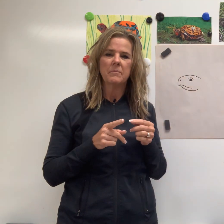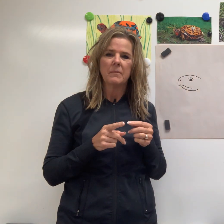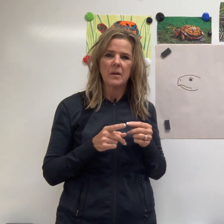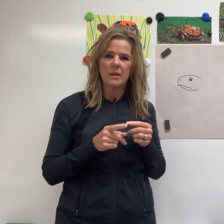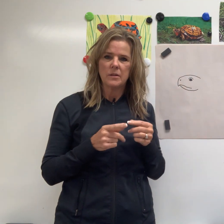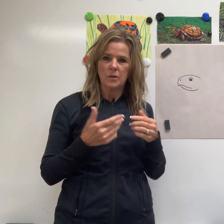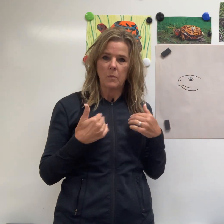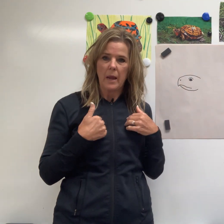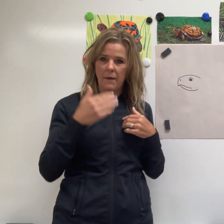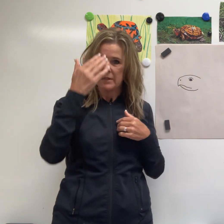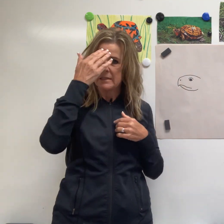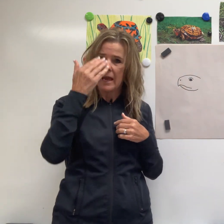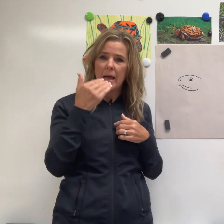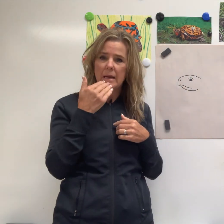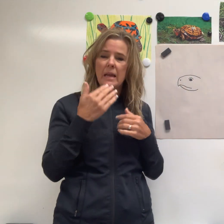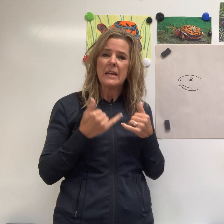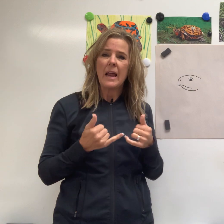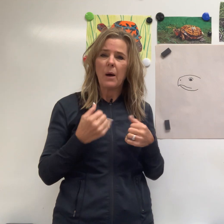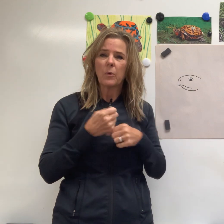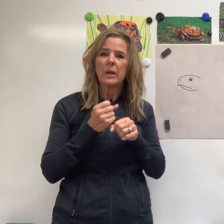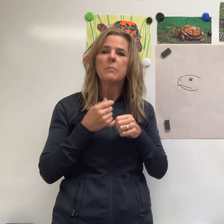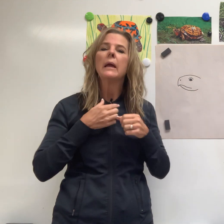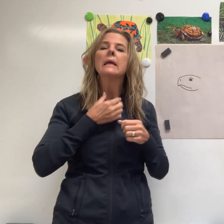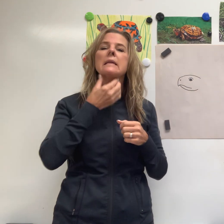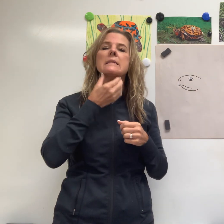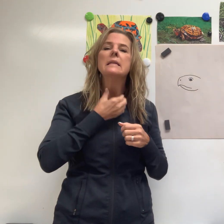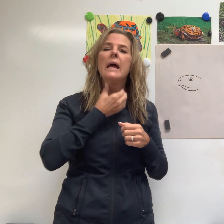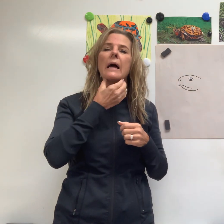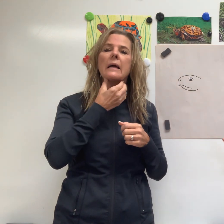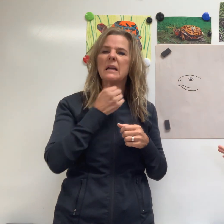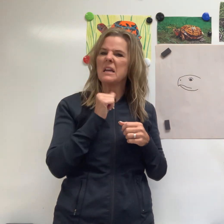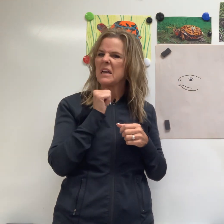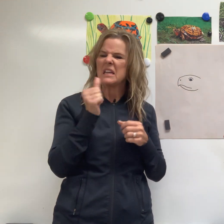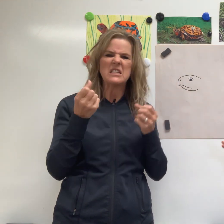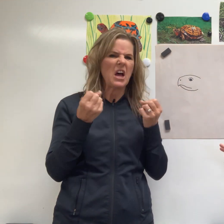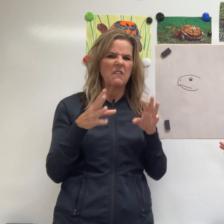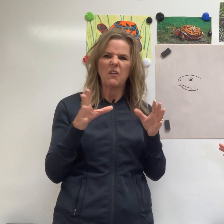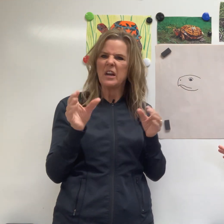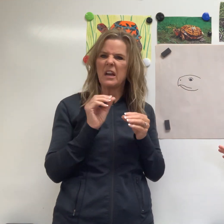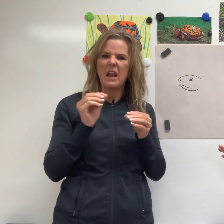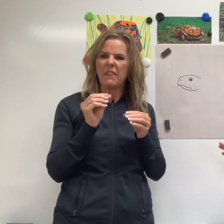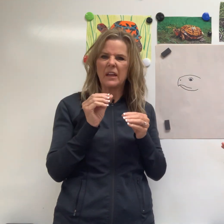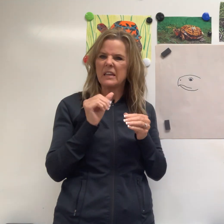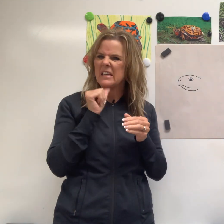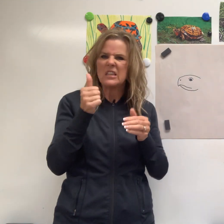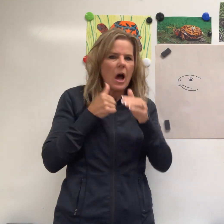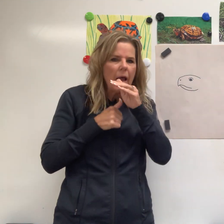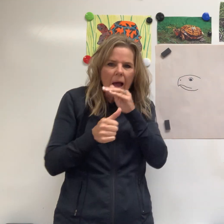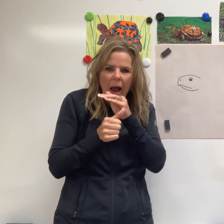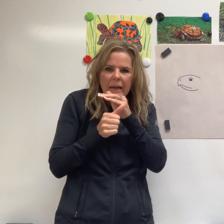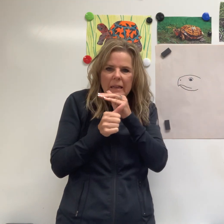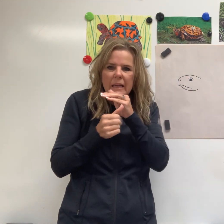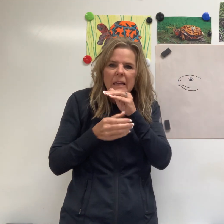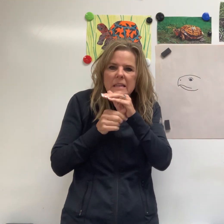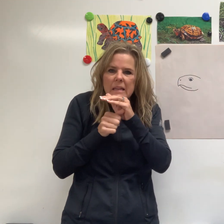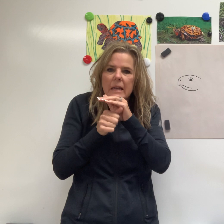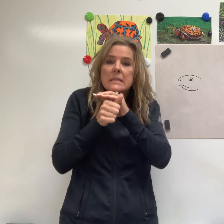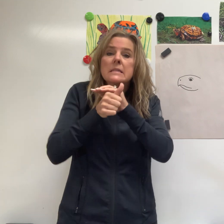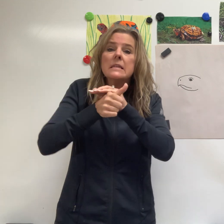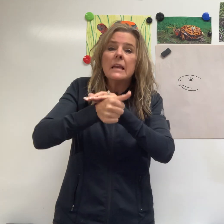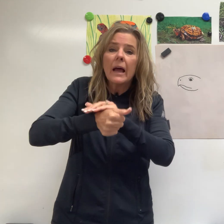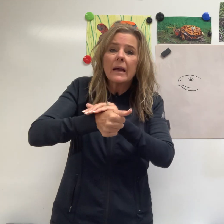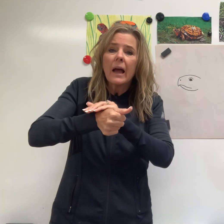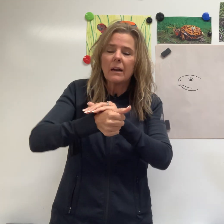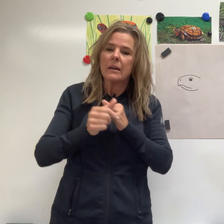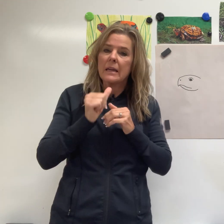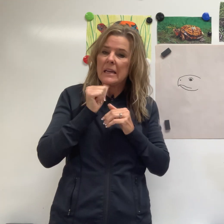So we've got his head. Now we're going to make his neck. He's not afraid of anything right now. He's sticking his neck out, but it's not a super long